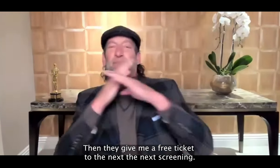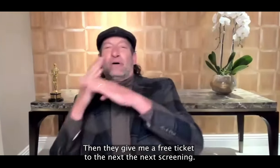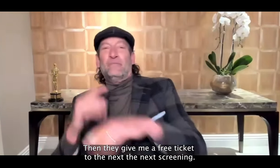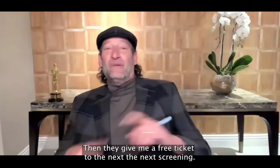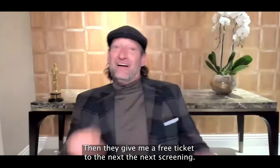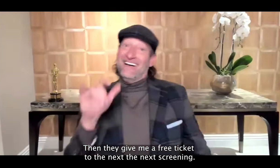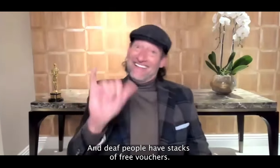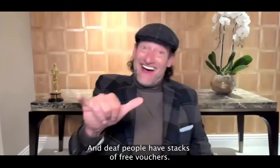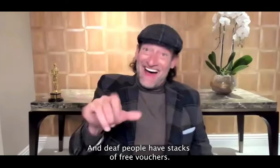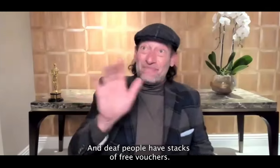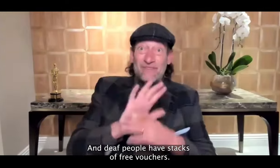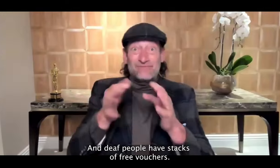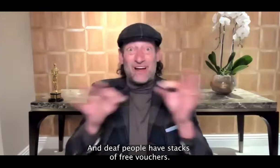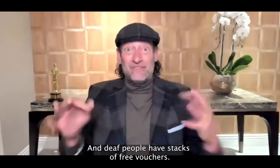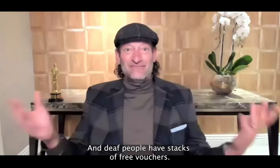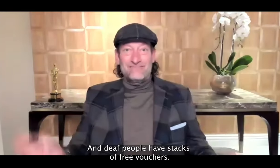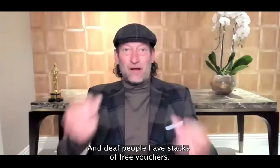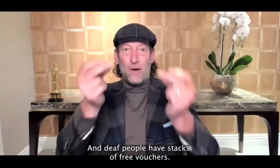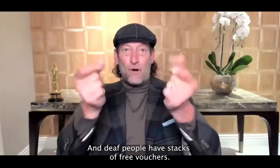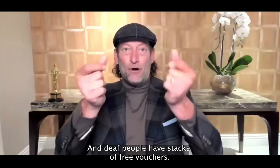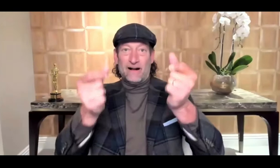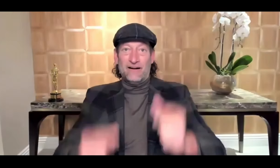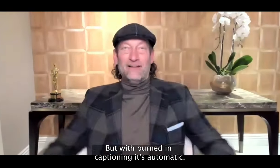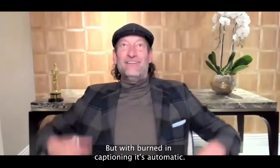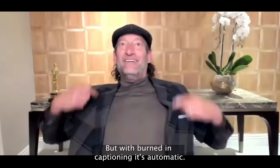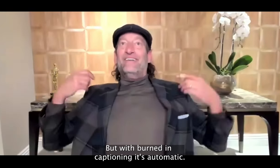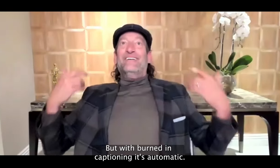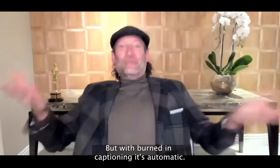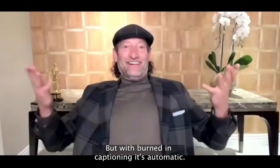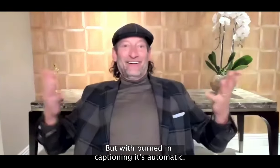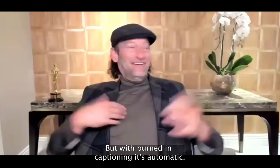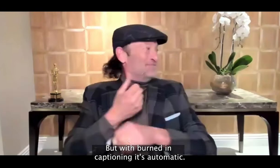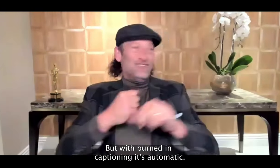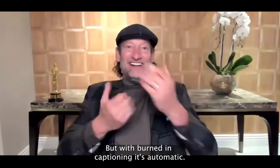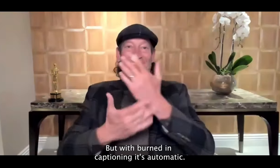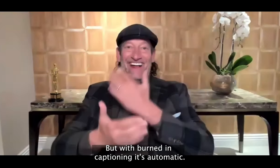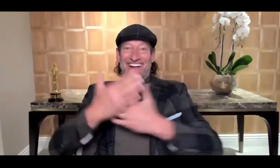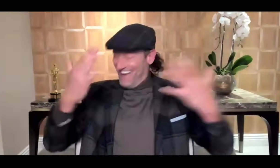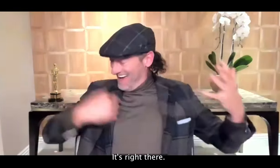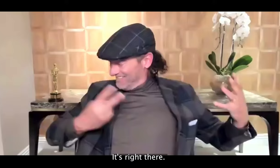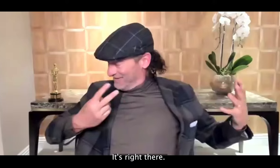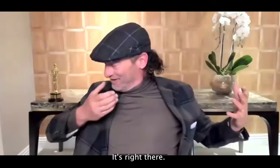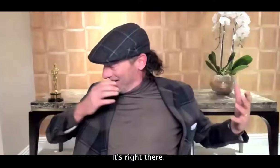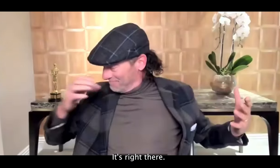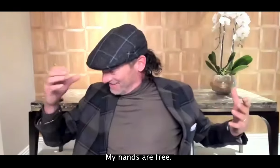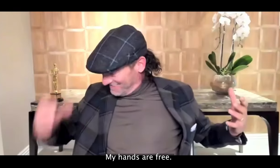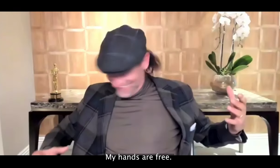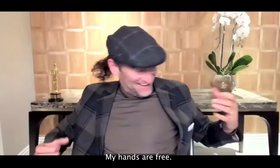the next screening, and deaf people have these stacks of free vouchers. But with burned in captioning, it's automatic. It's right there. My hands are